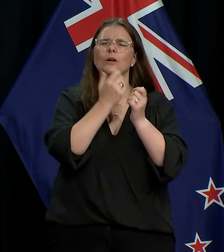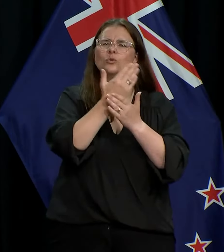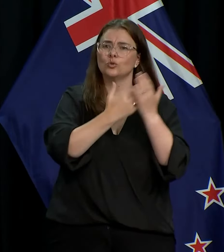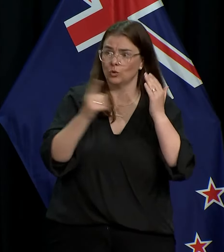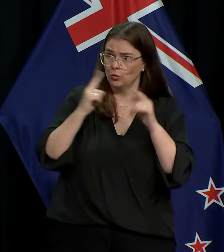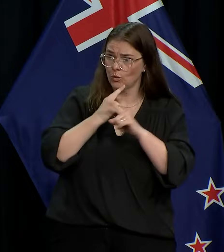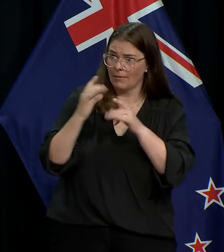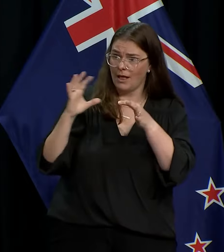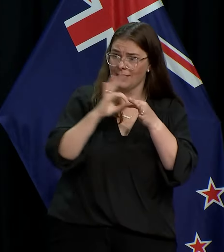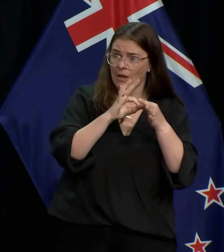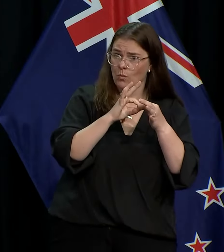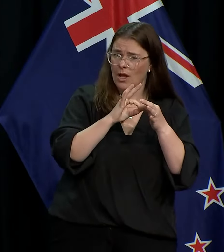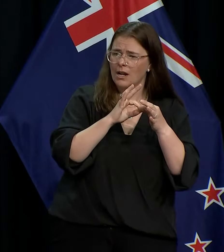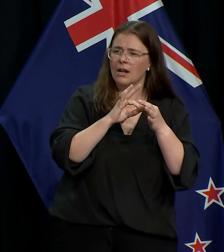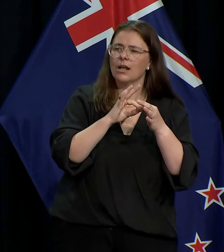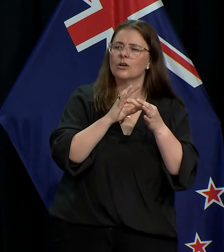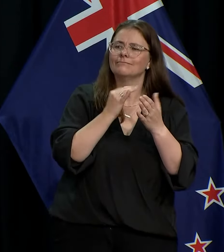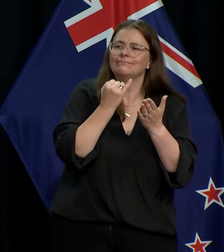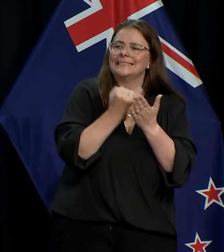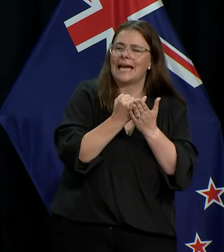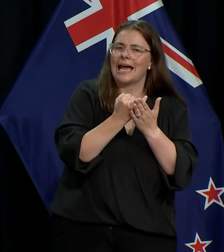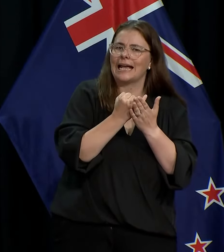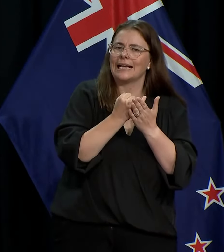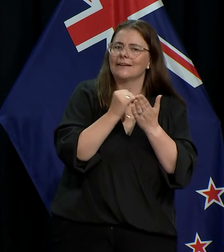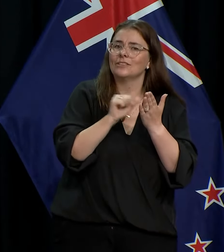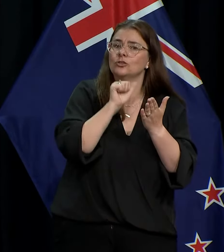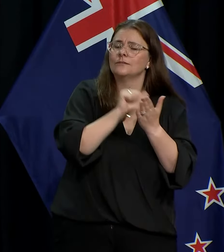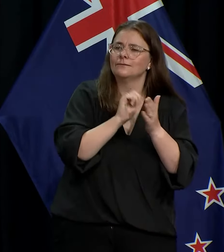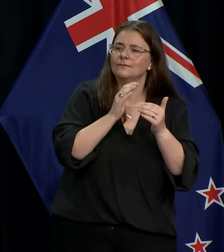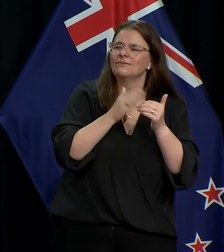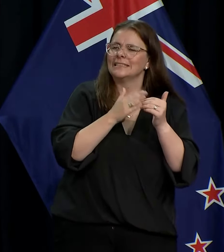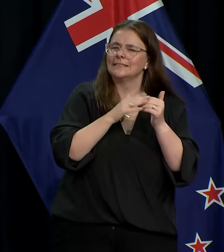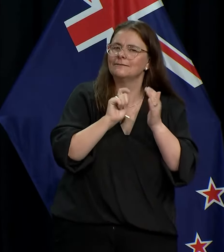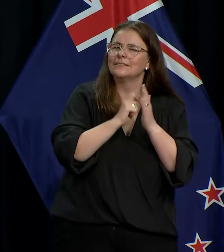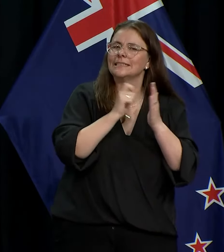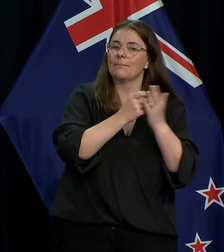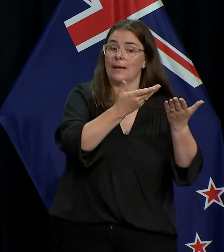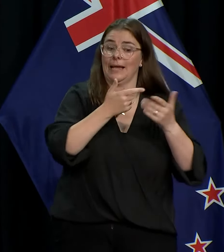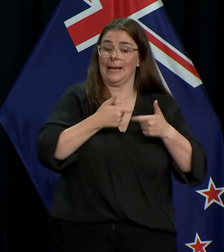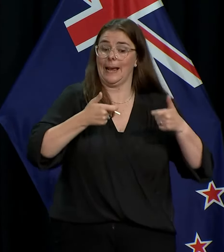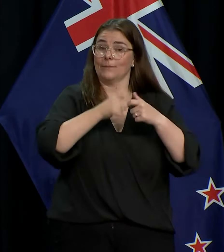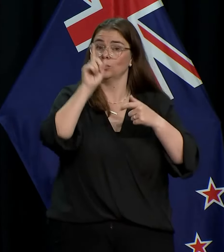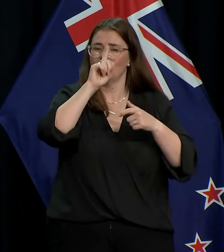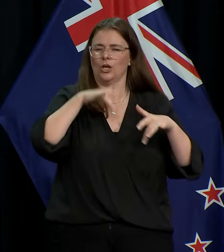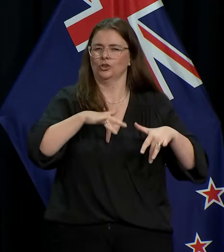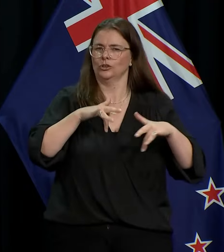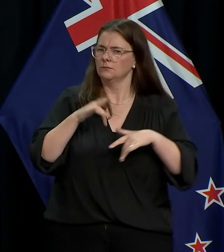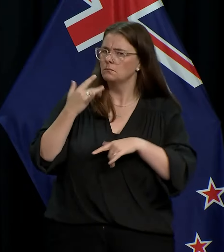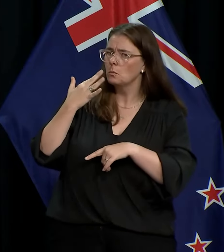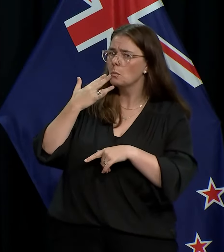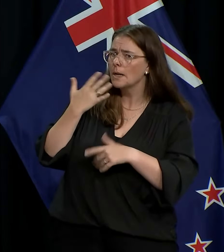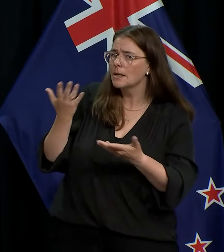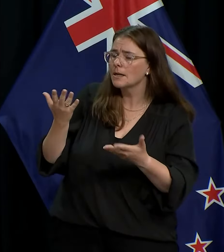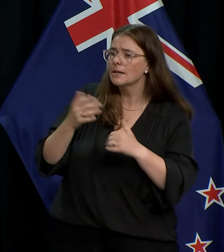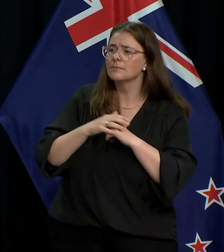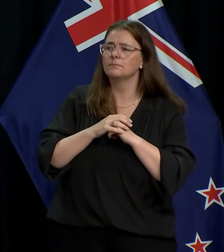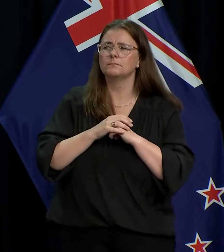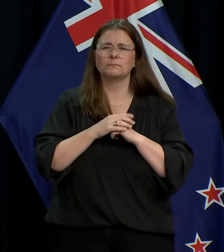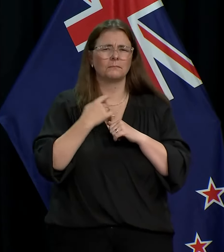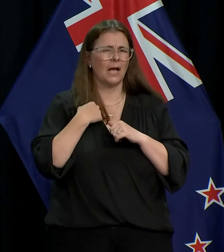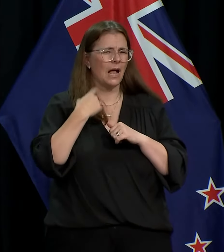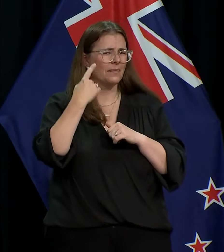believe you're referring to was corrected on that front. That was not due to come to Cabinet today. When is it going to Cabinet? As I